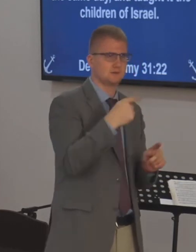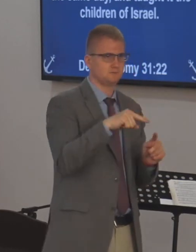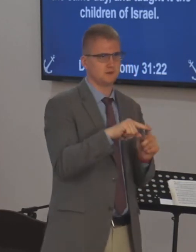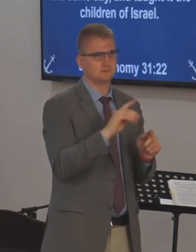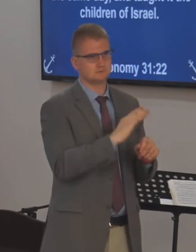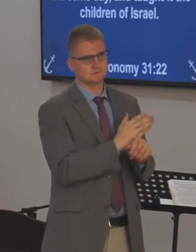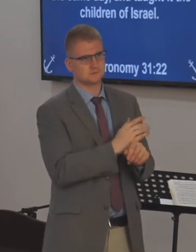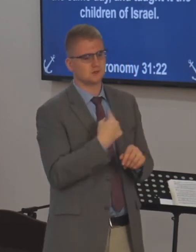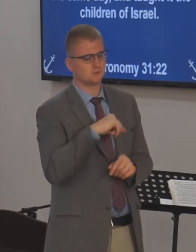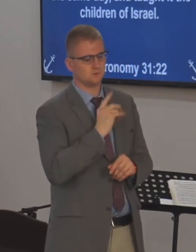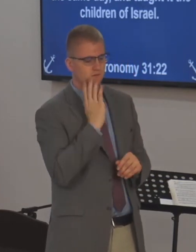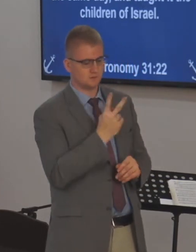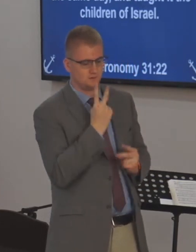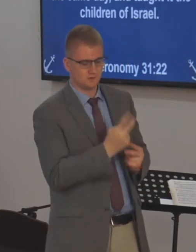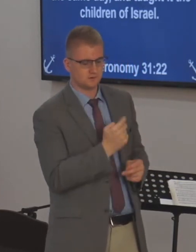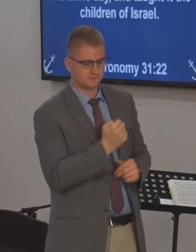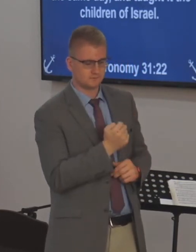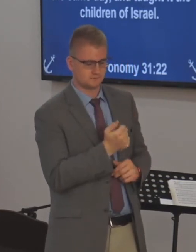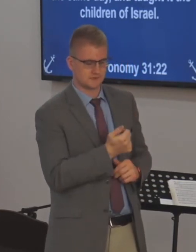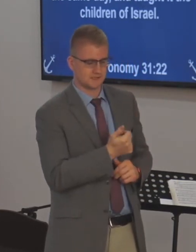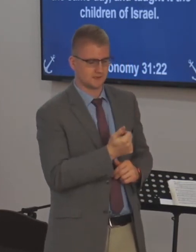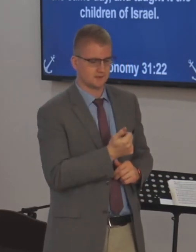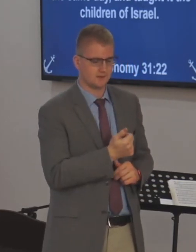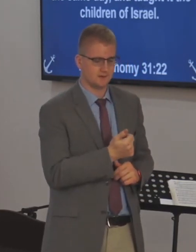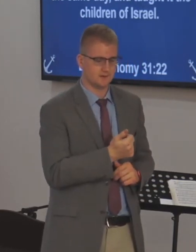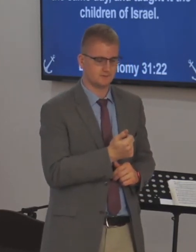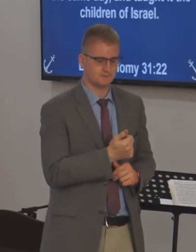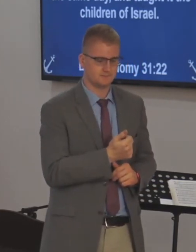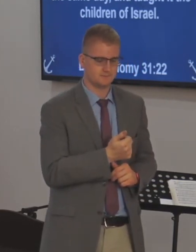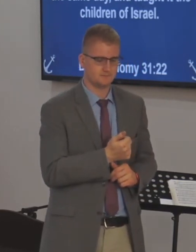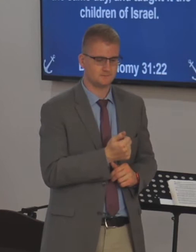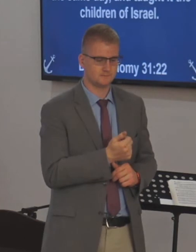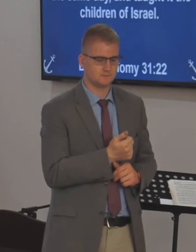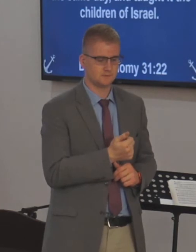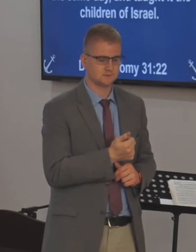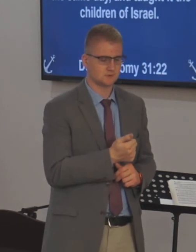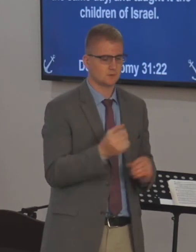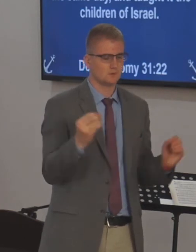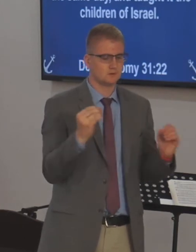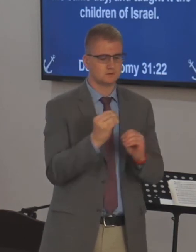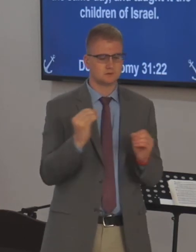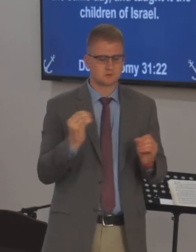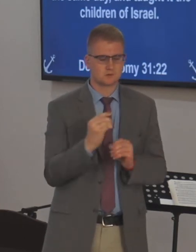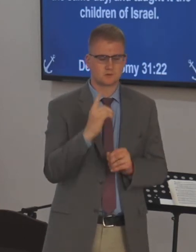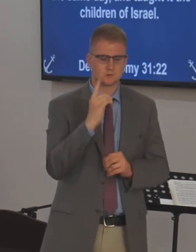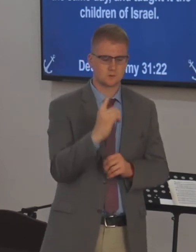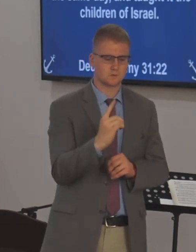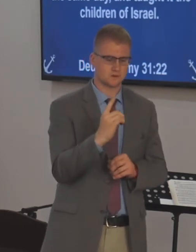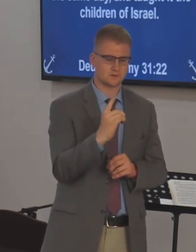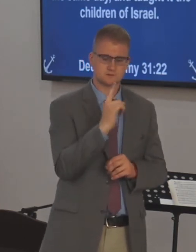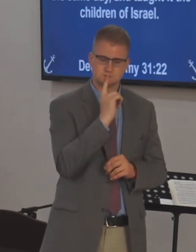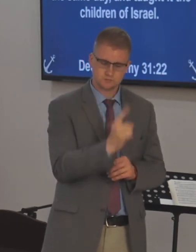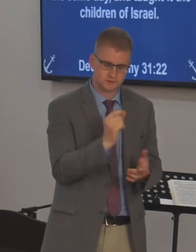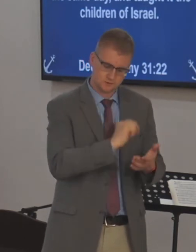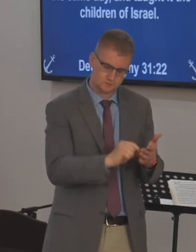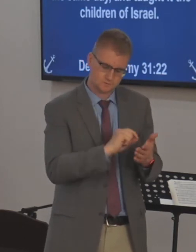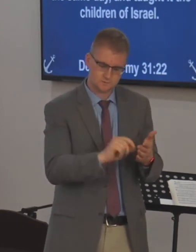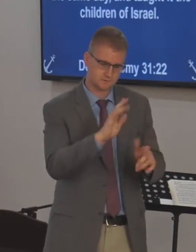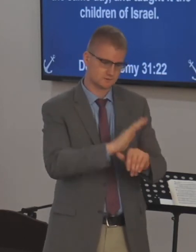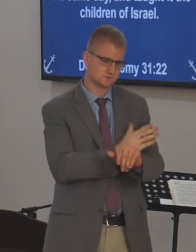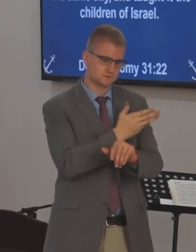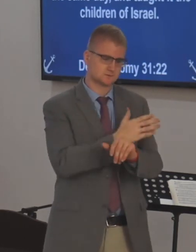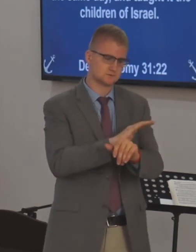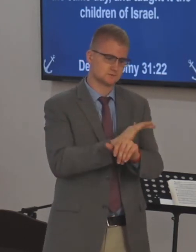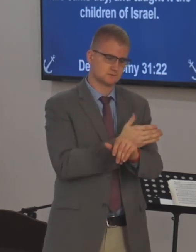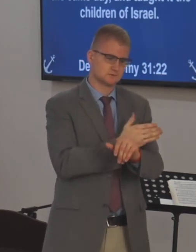at in a moment in 32. Okay, nobody has ever written a song that I know of that